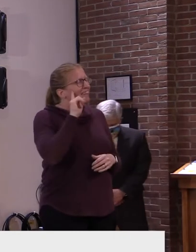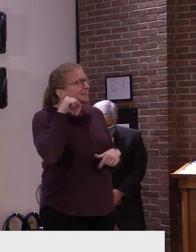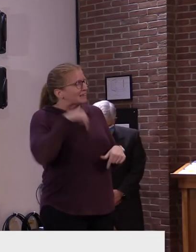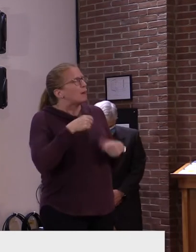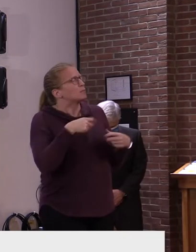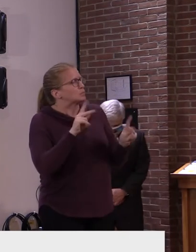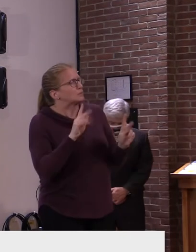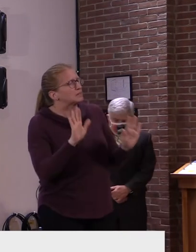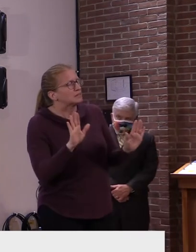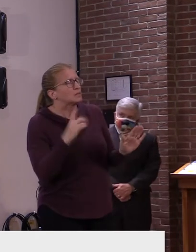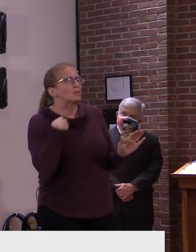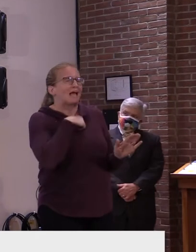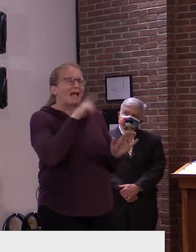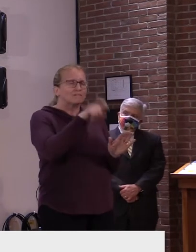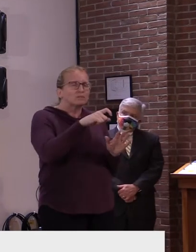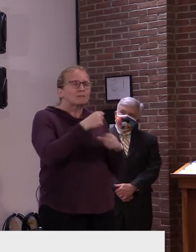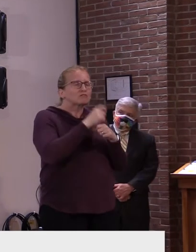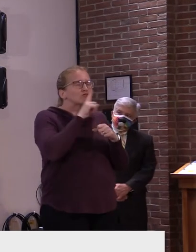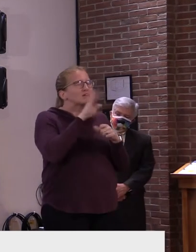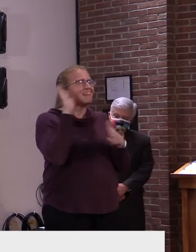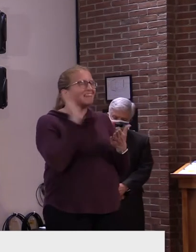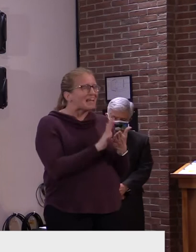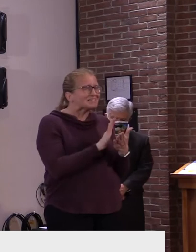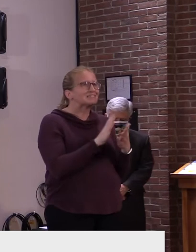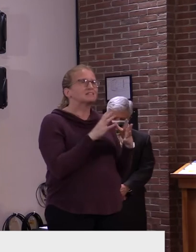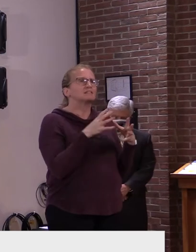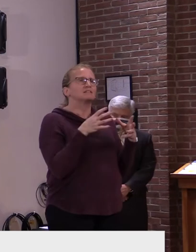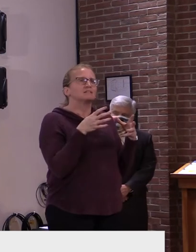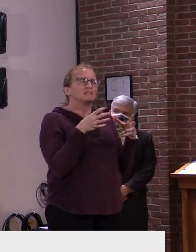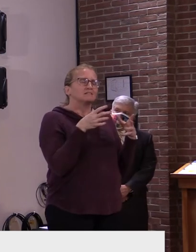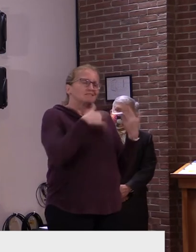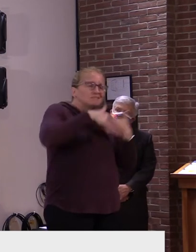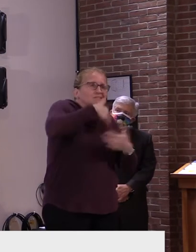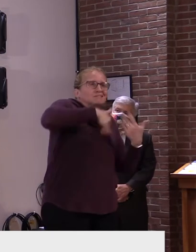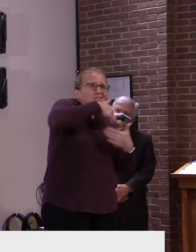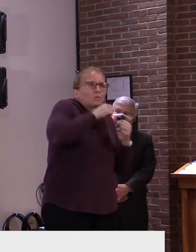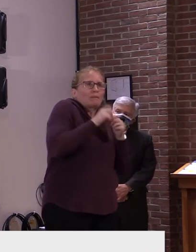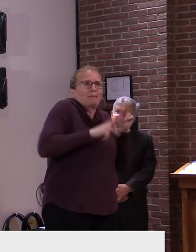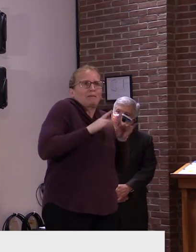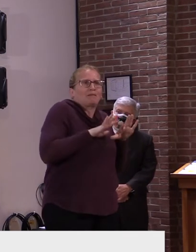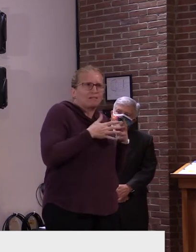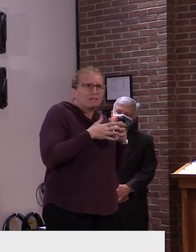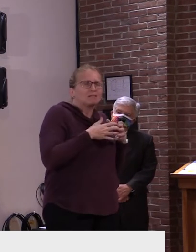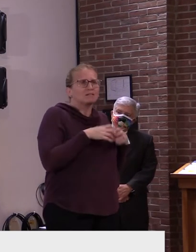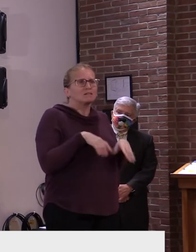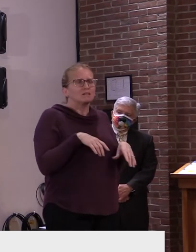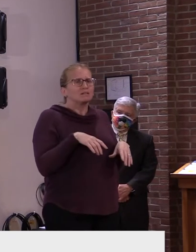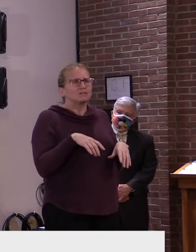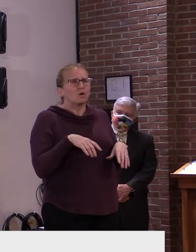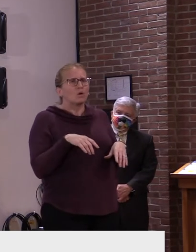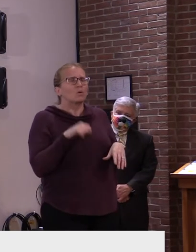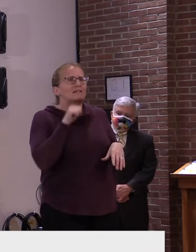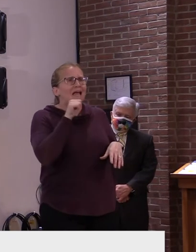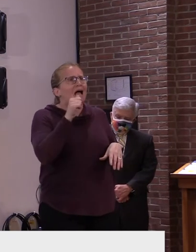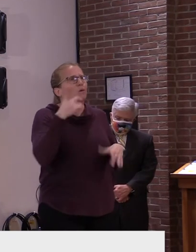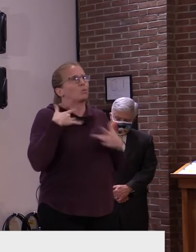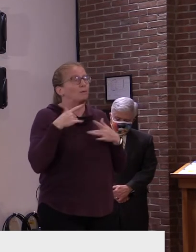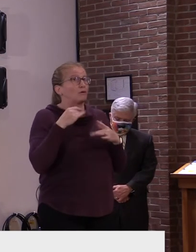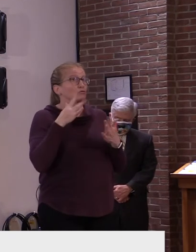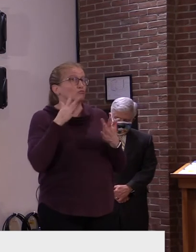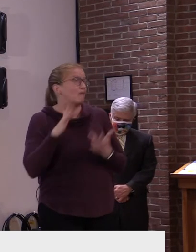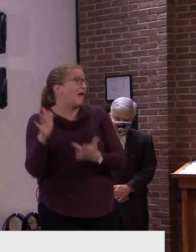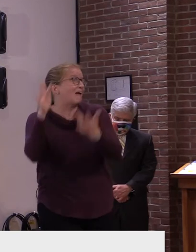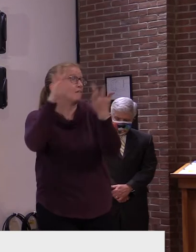groups and we focus less on the travel but more on the need to quarantine any time travel has occurred